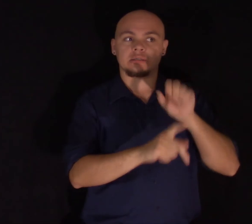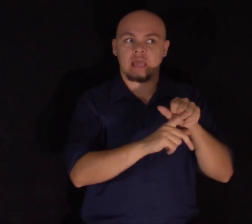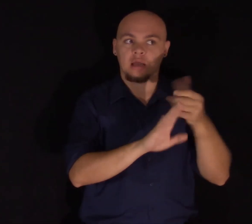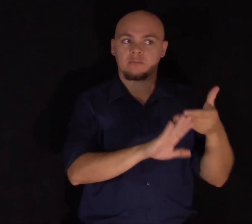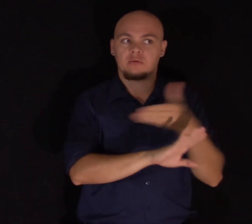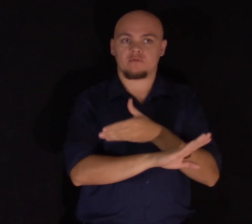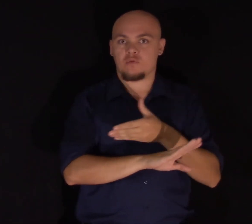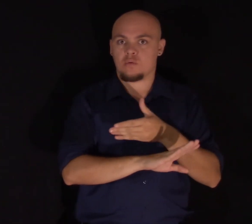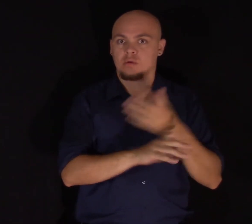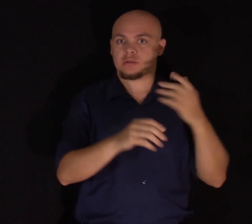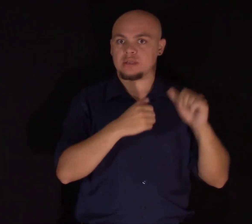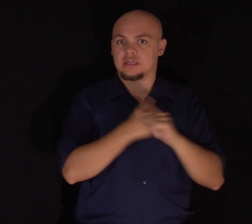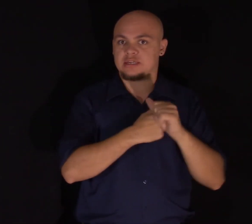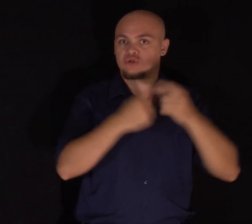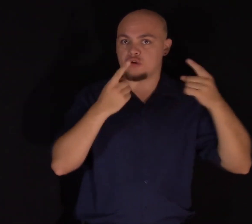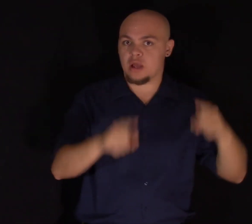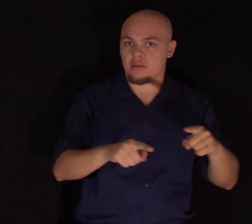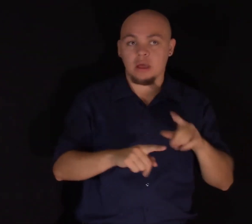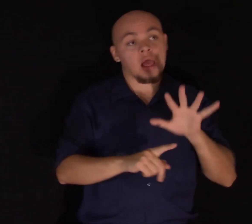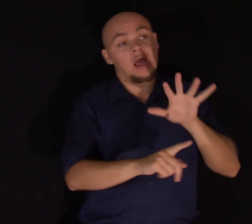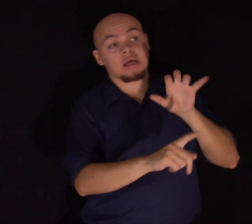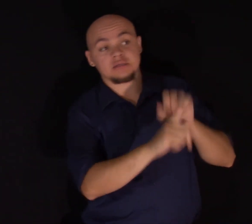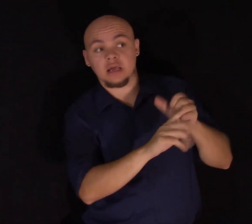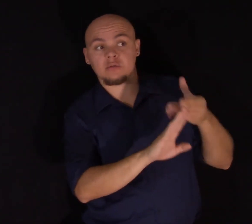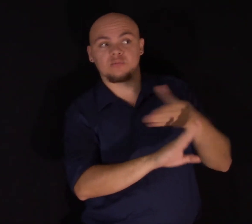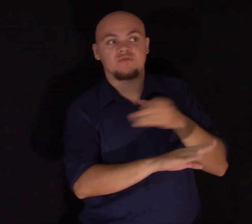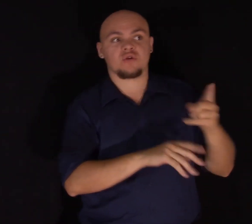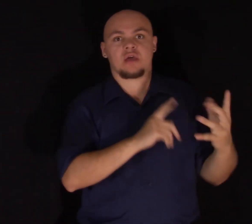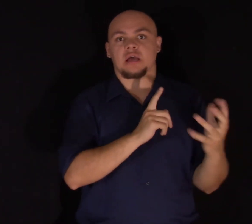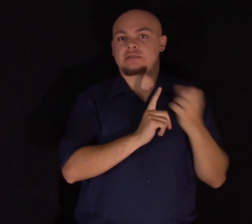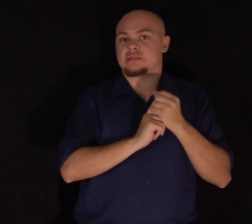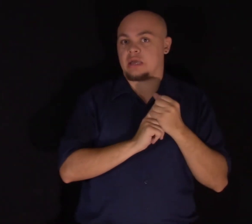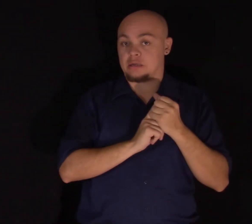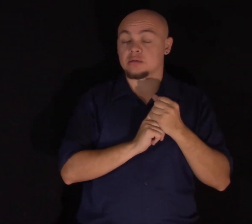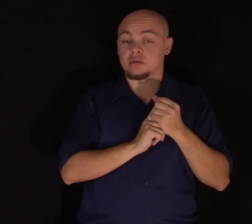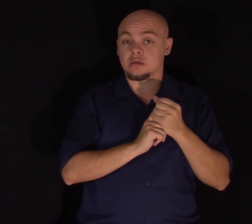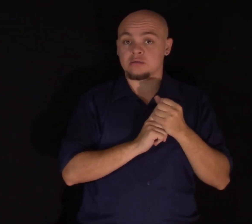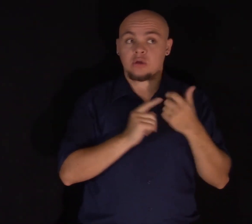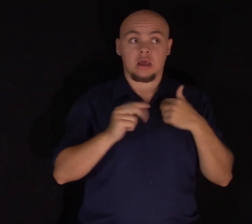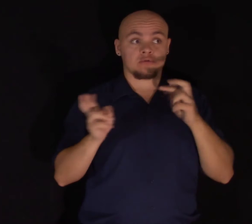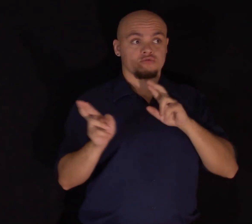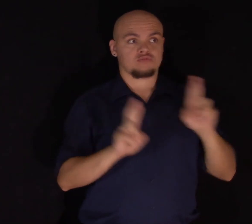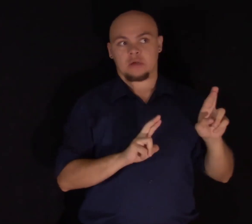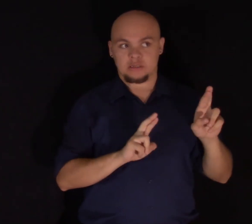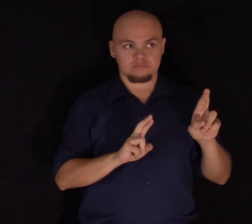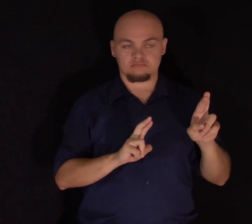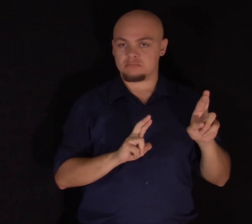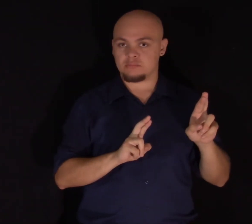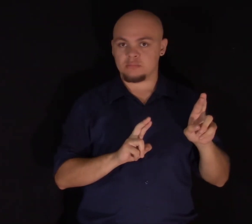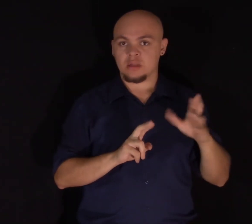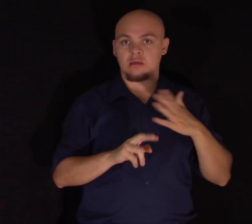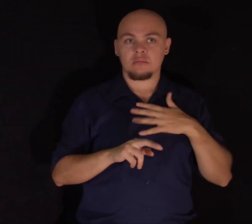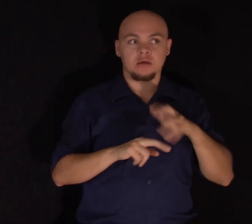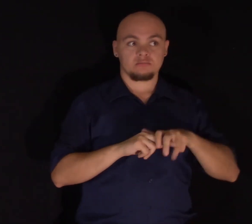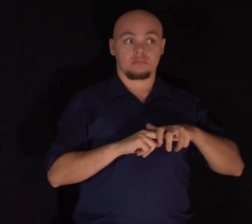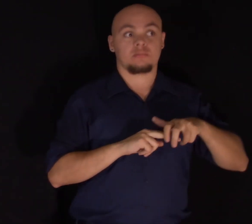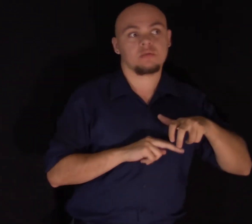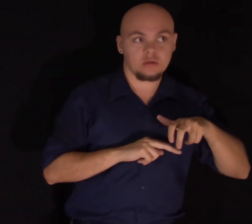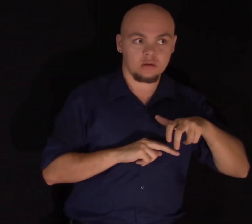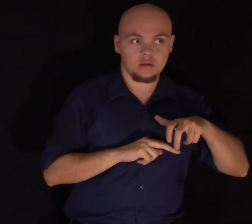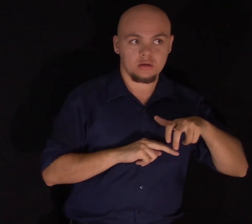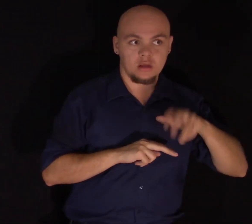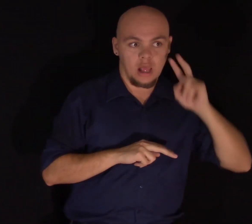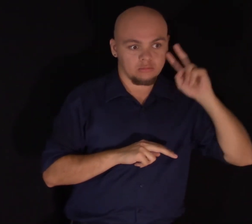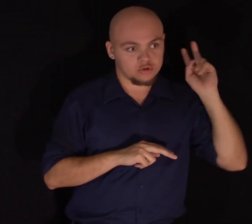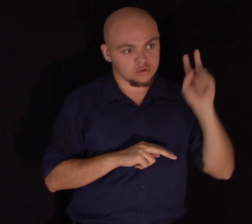the danger. In other words, get them before they get you. So I was about to do that. And when I came up out of my seat, I was looking